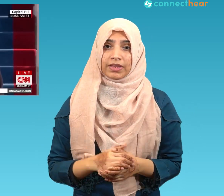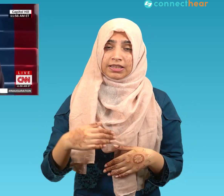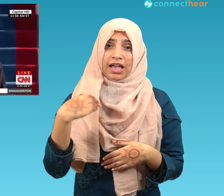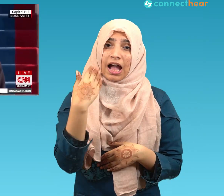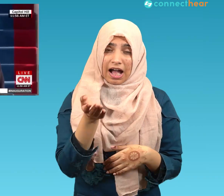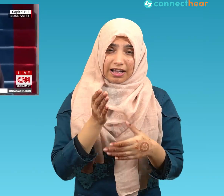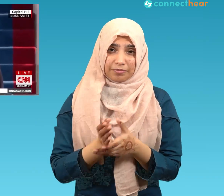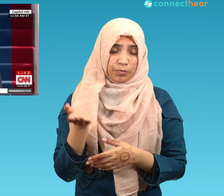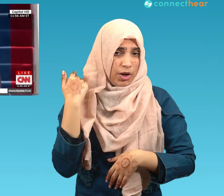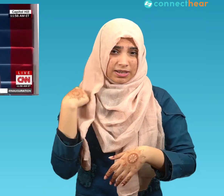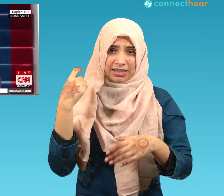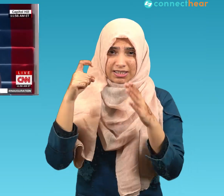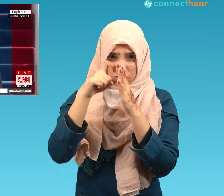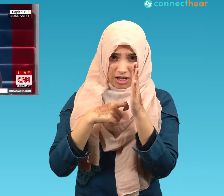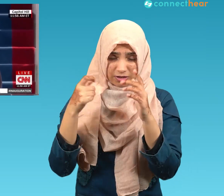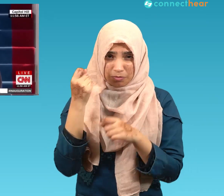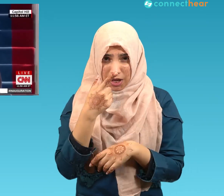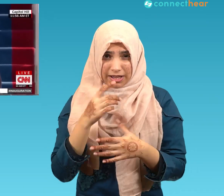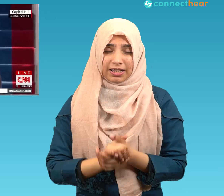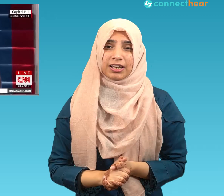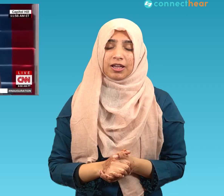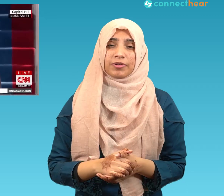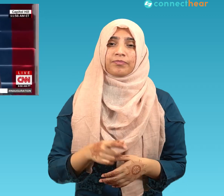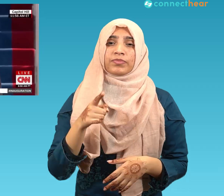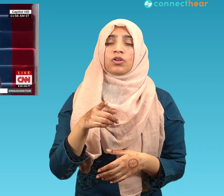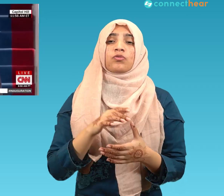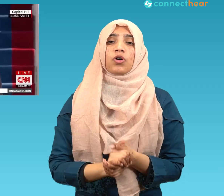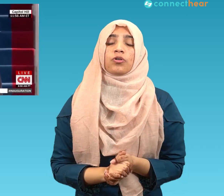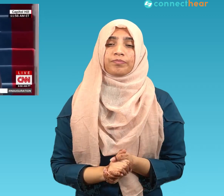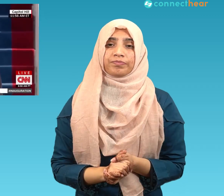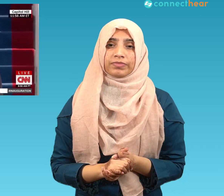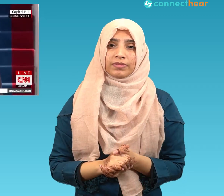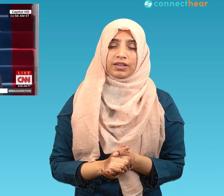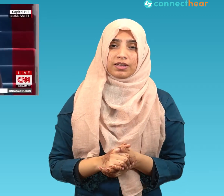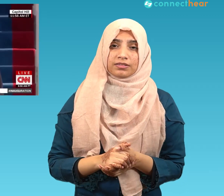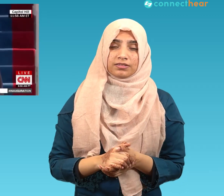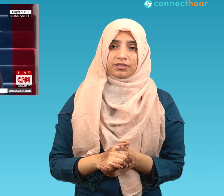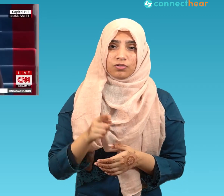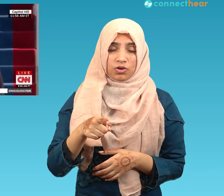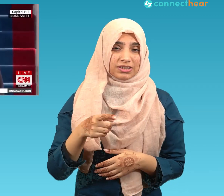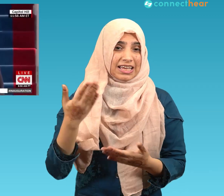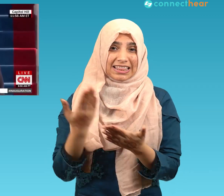Day in 1863, Abraham Lincoln signed the Emancipation Proclamation.